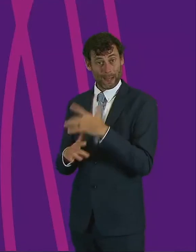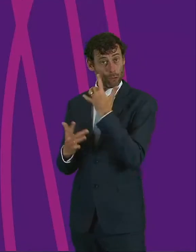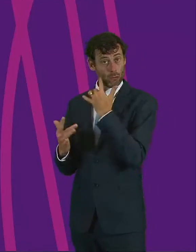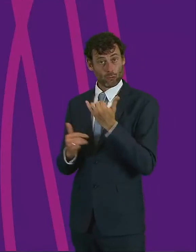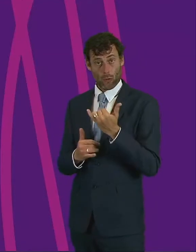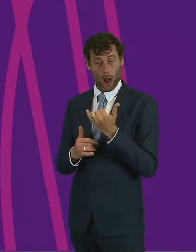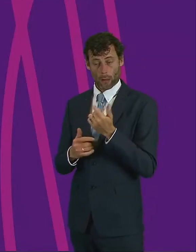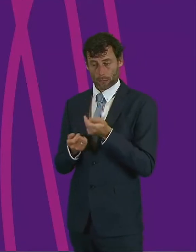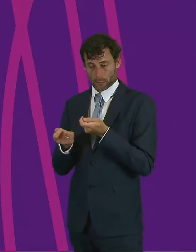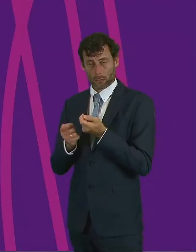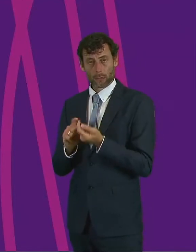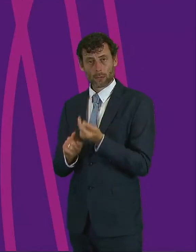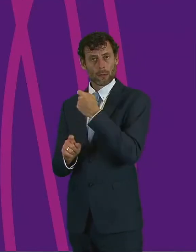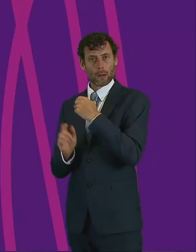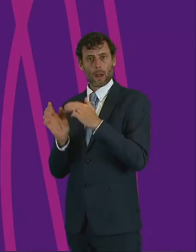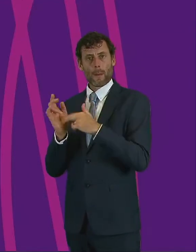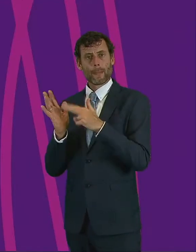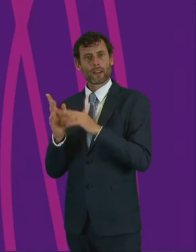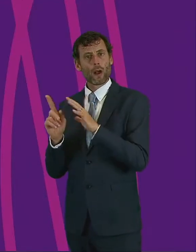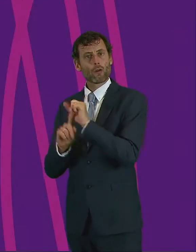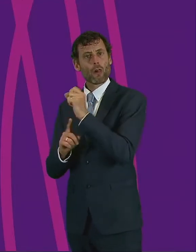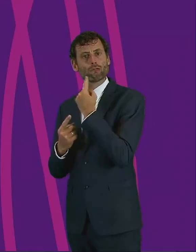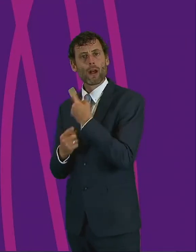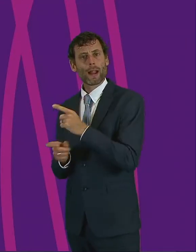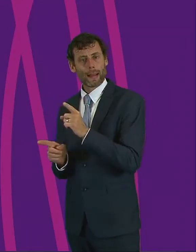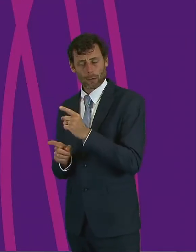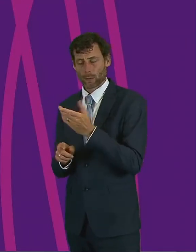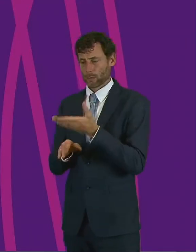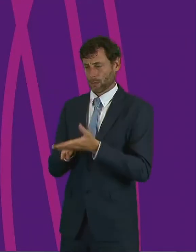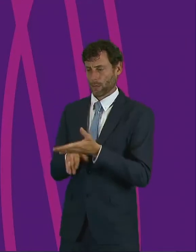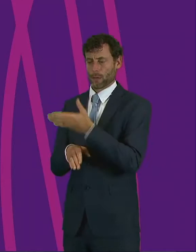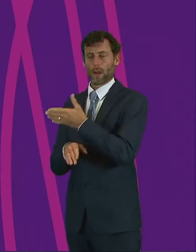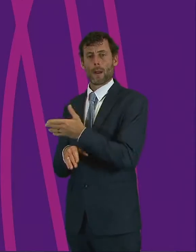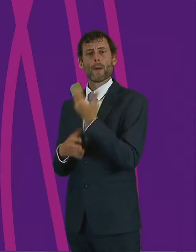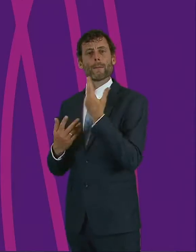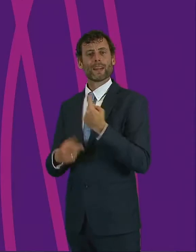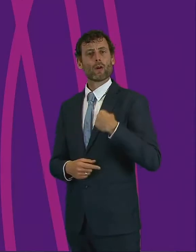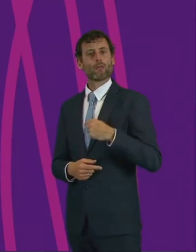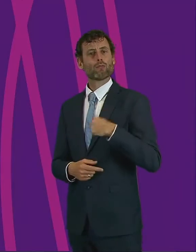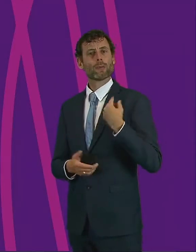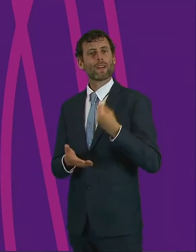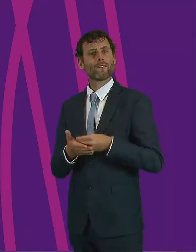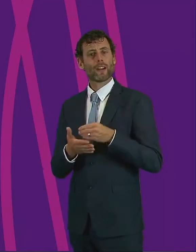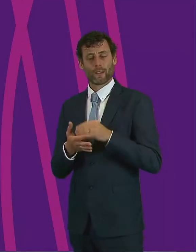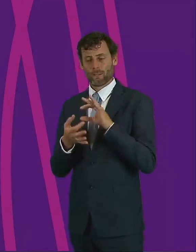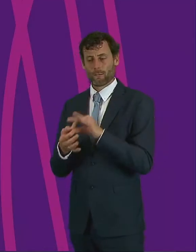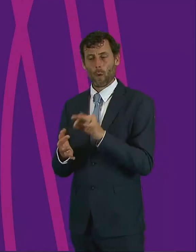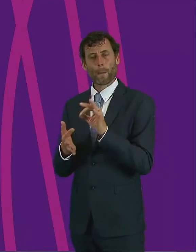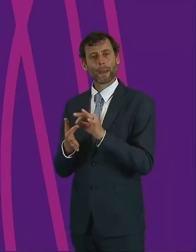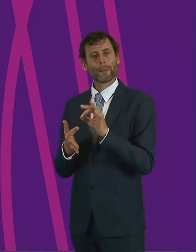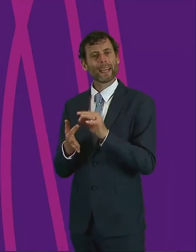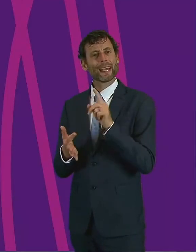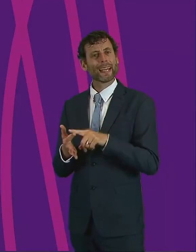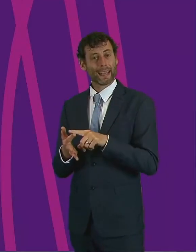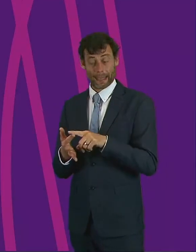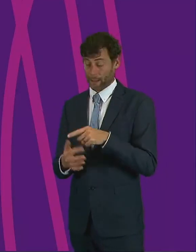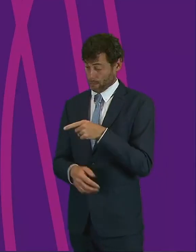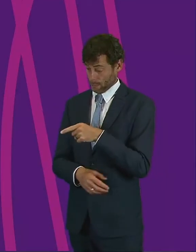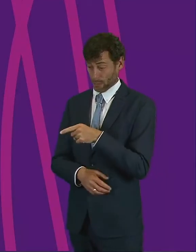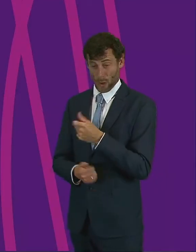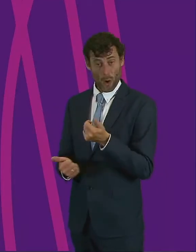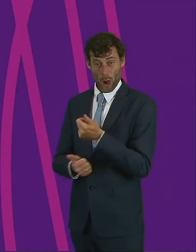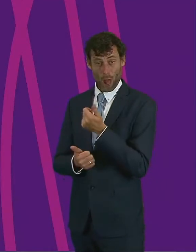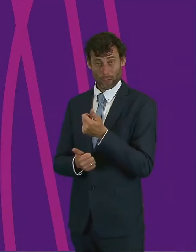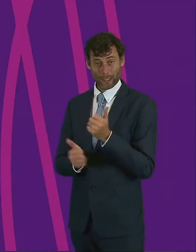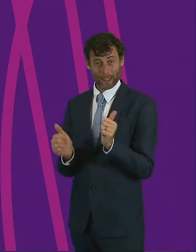culture announcement and belatedly some of the long-promised funding for PPE. These and other previously known